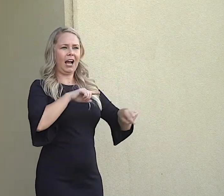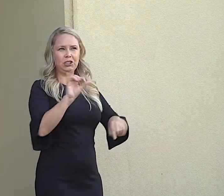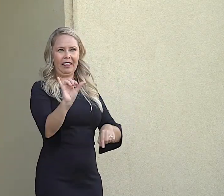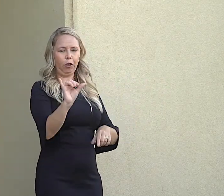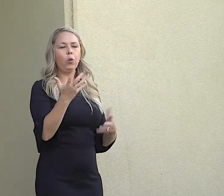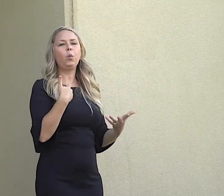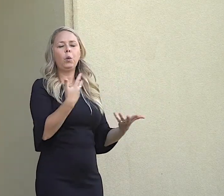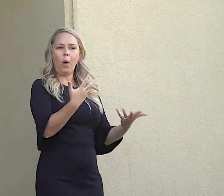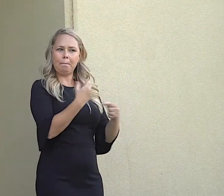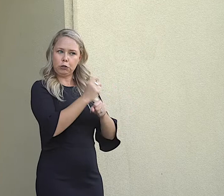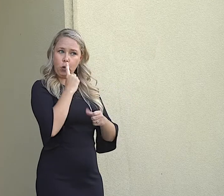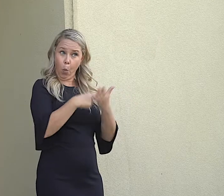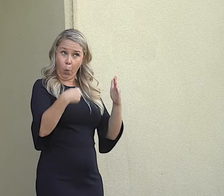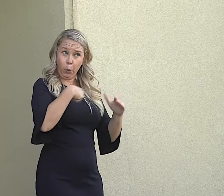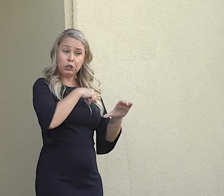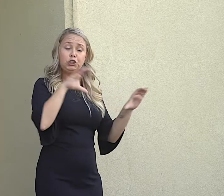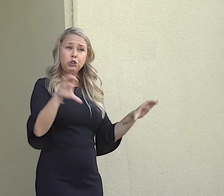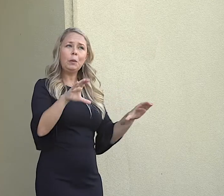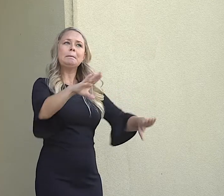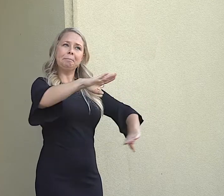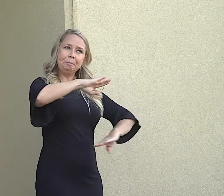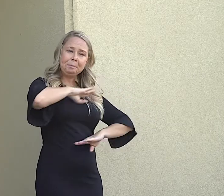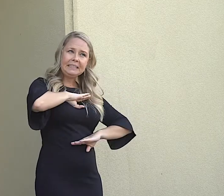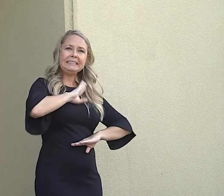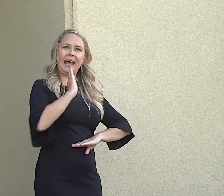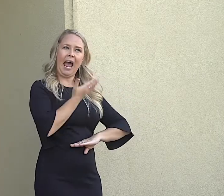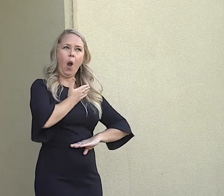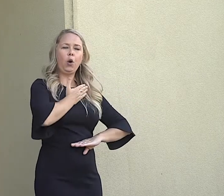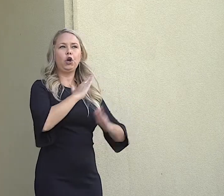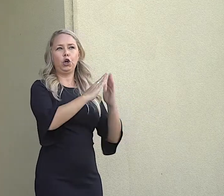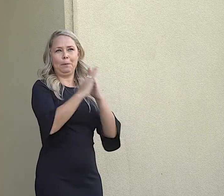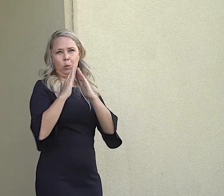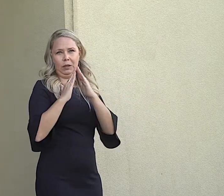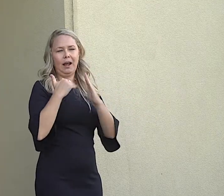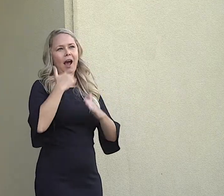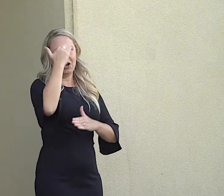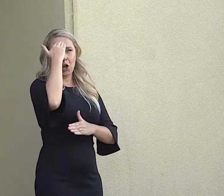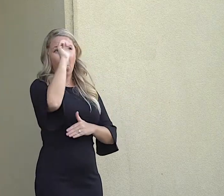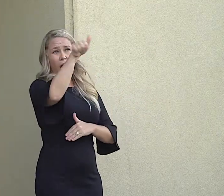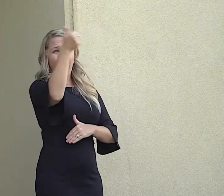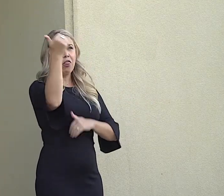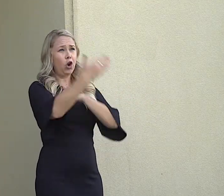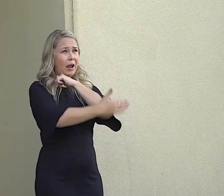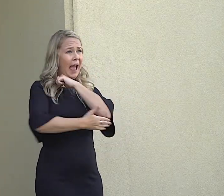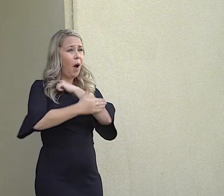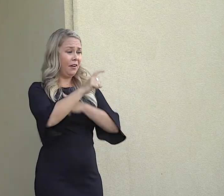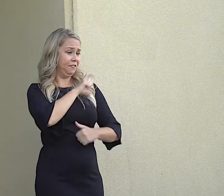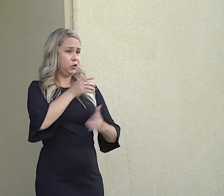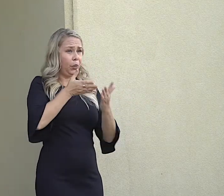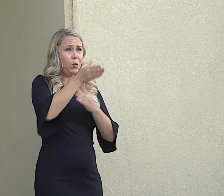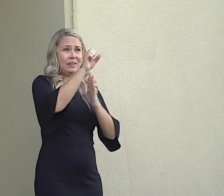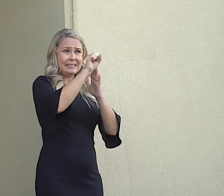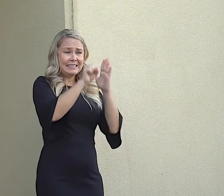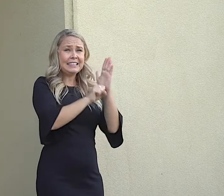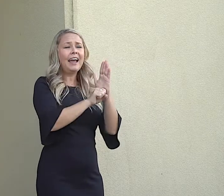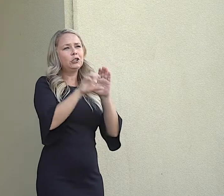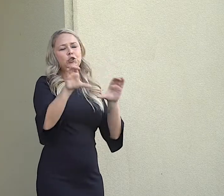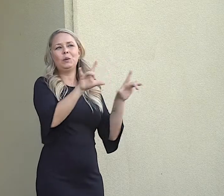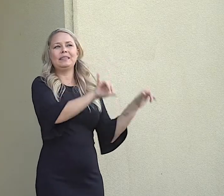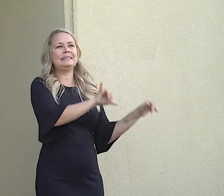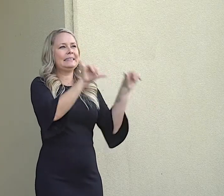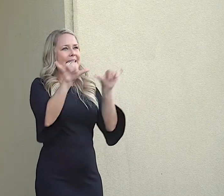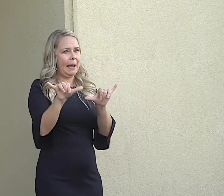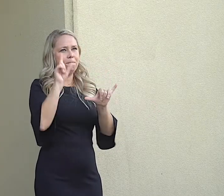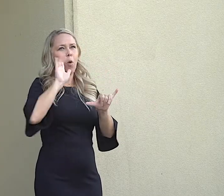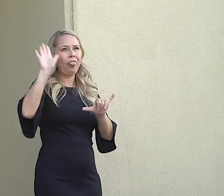We want to make sure what we're doing meets the needs of our community. And I know that each and every other county official throughout the state and throughout the country is doing the same